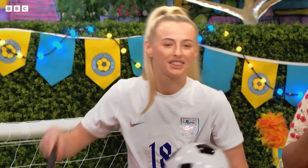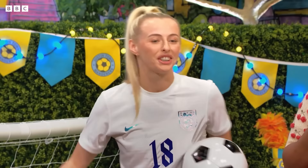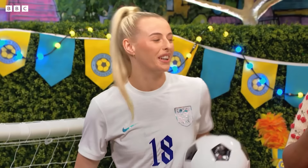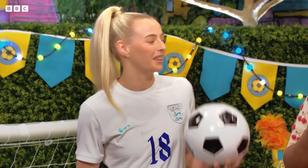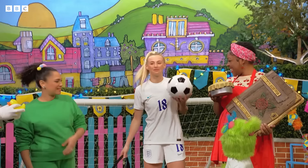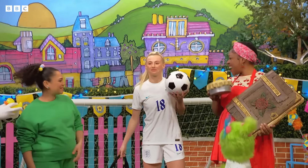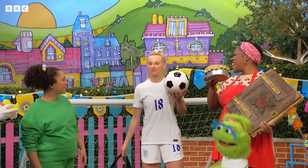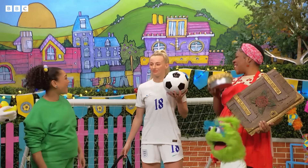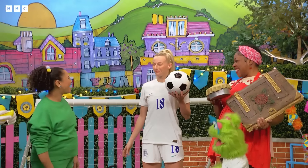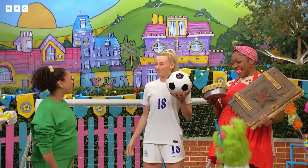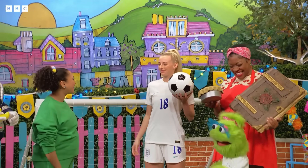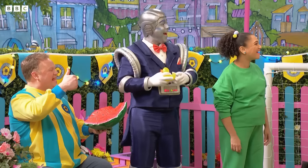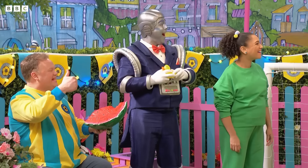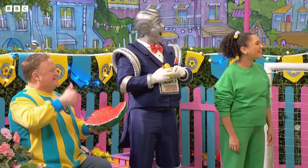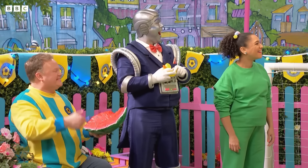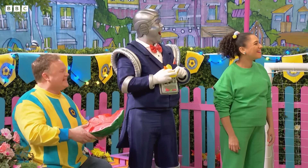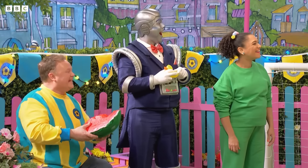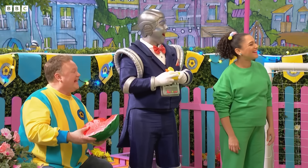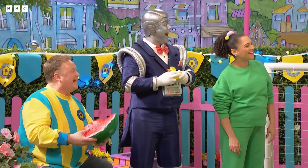Got it. Oh, brilliant.